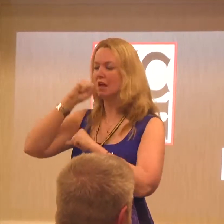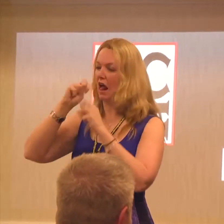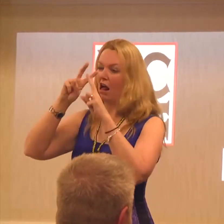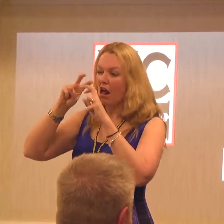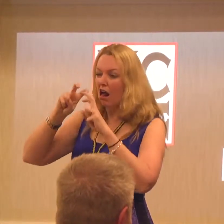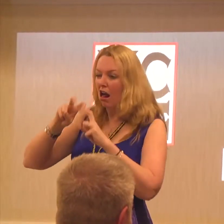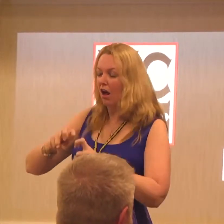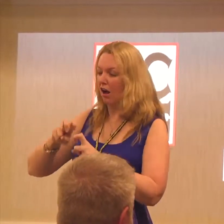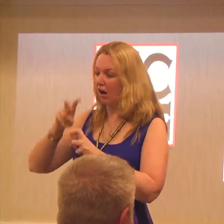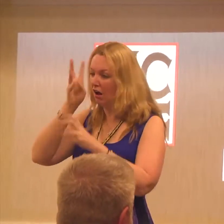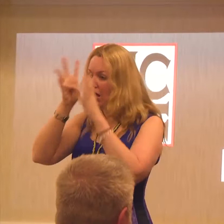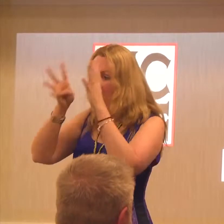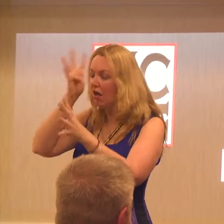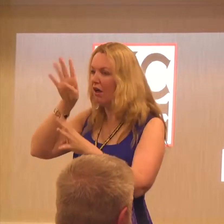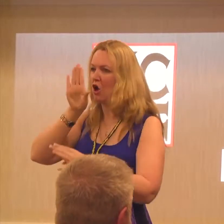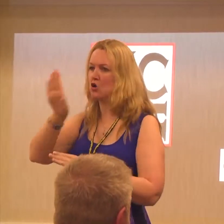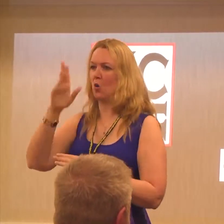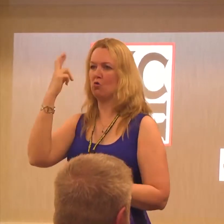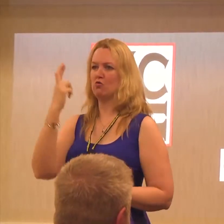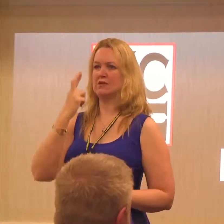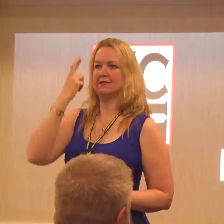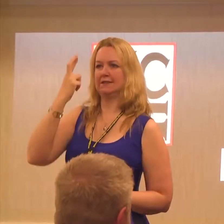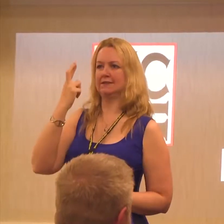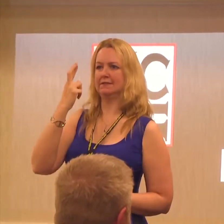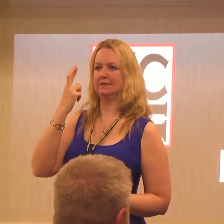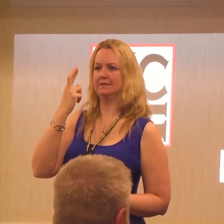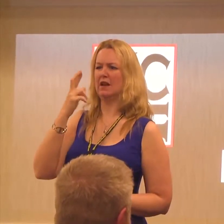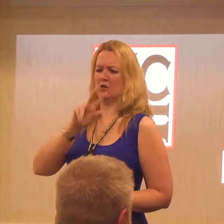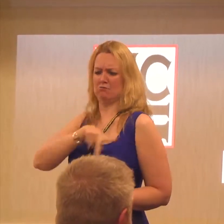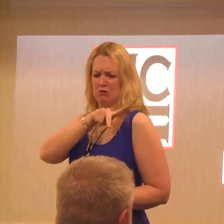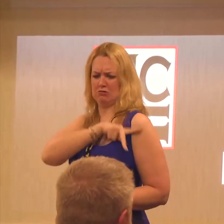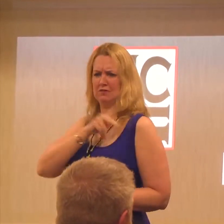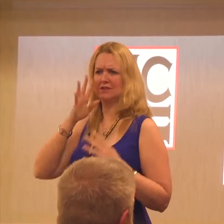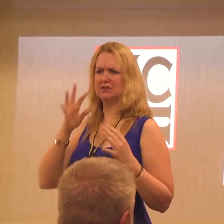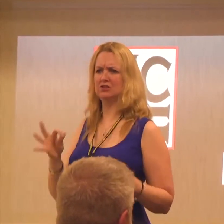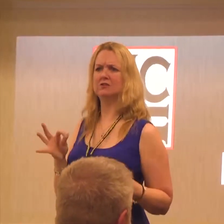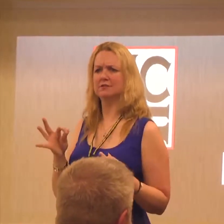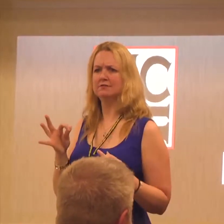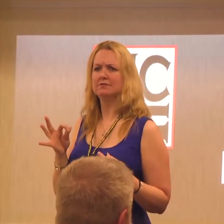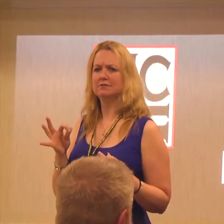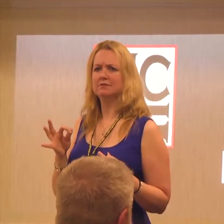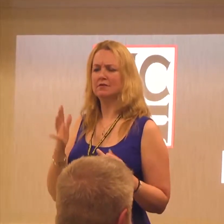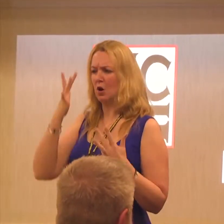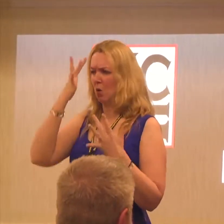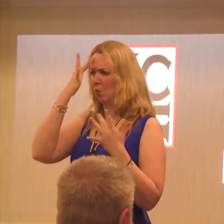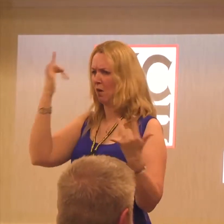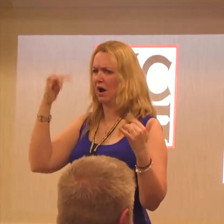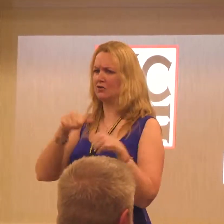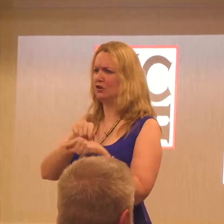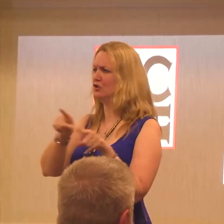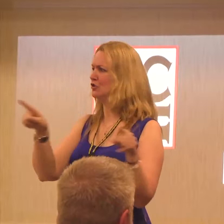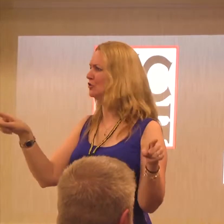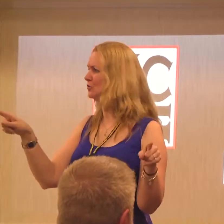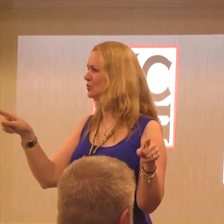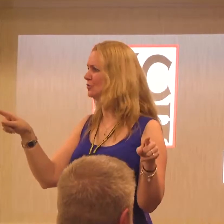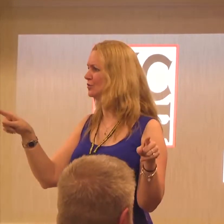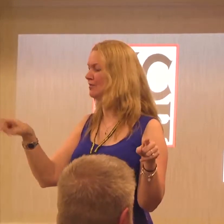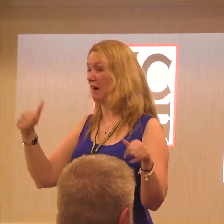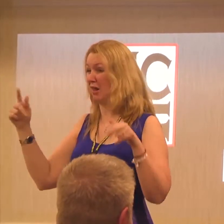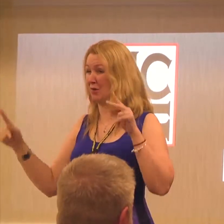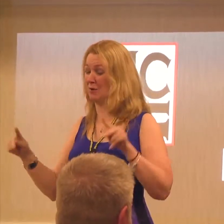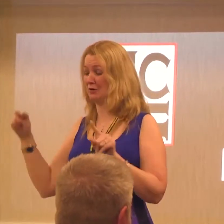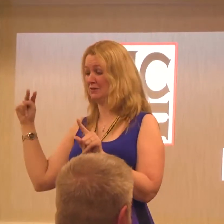analyze, or prophesize your reasoning. It's your decision. Why should you care what anybody